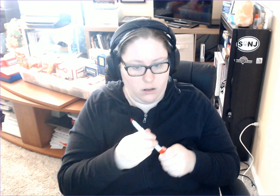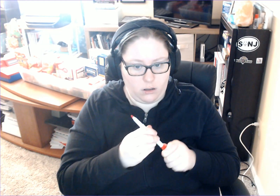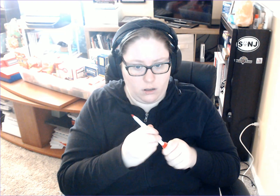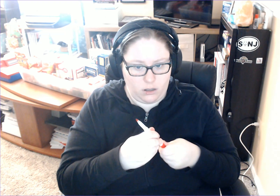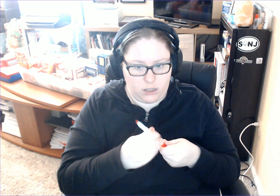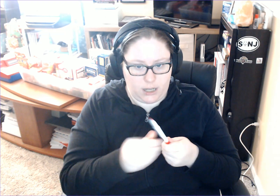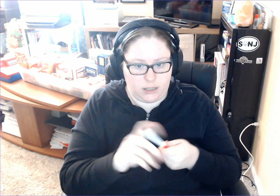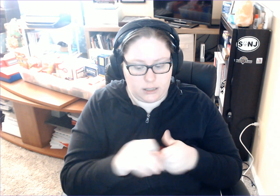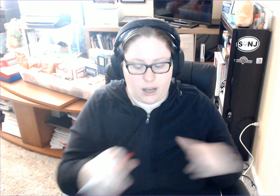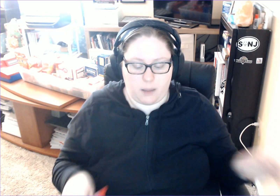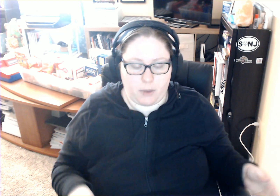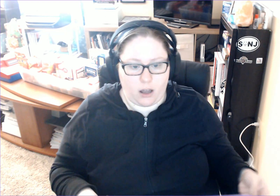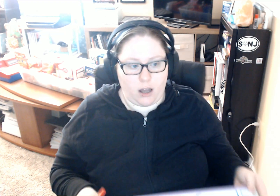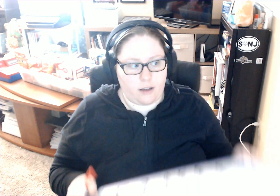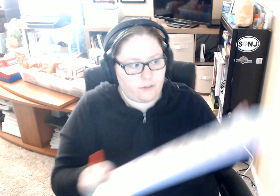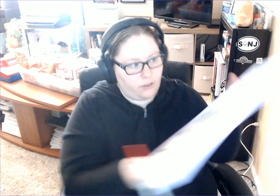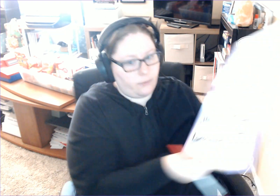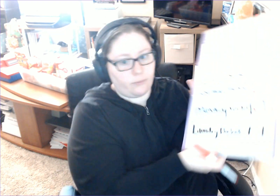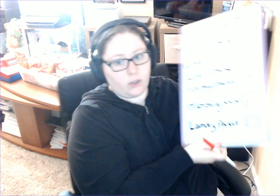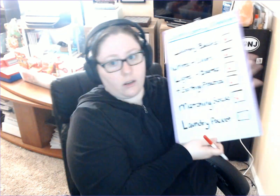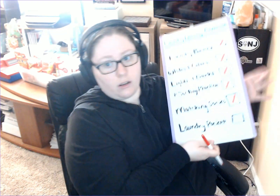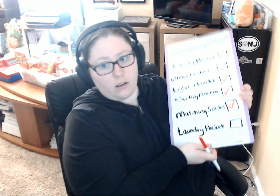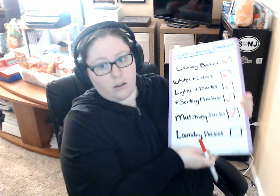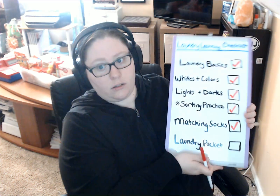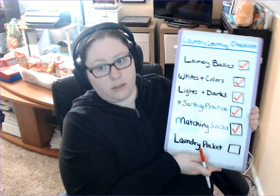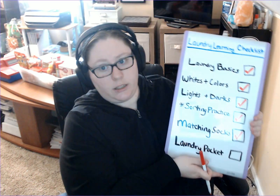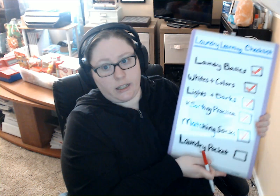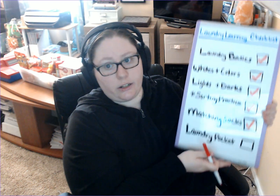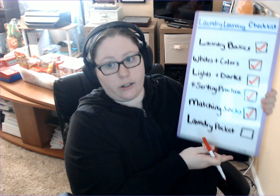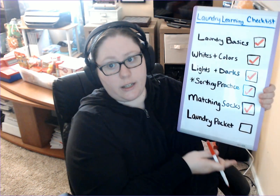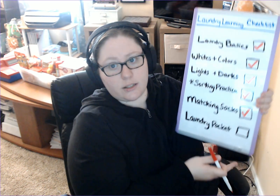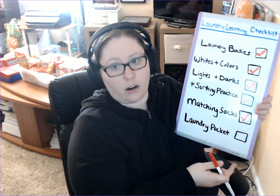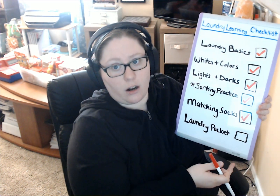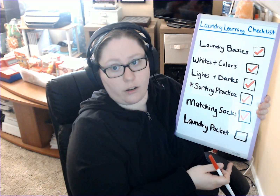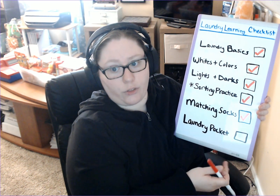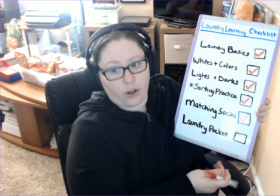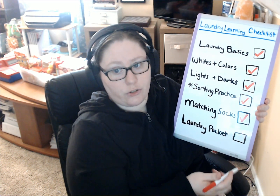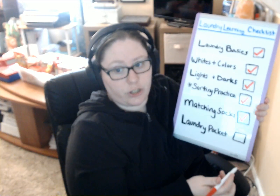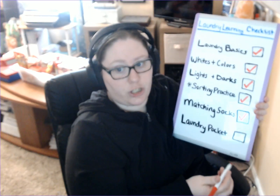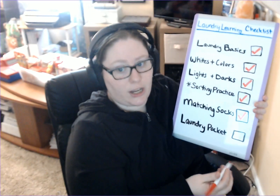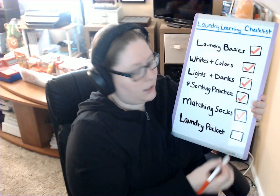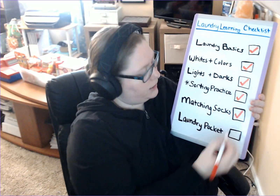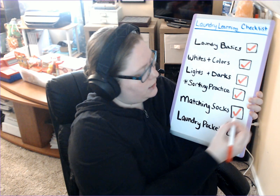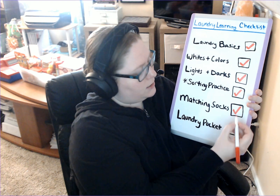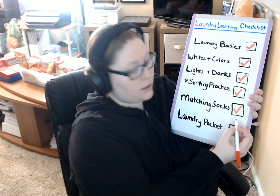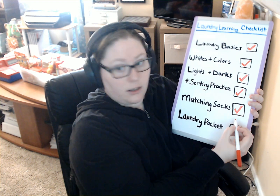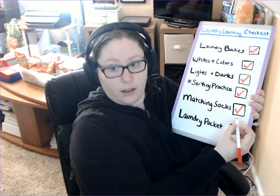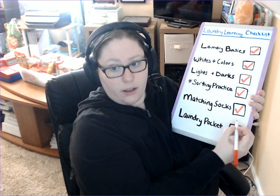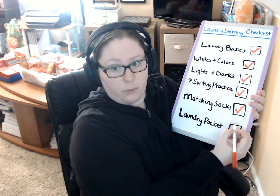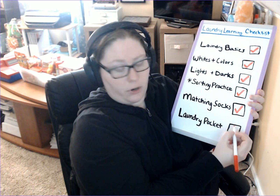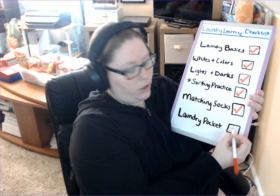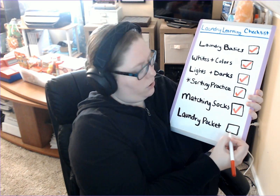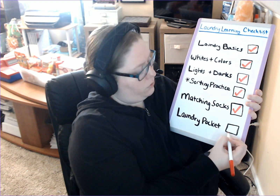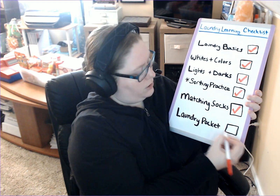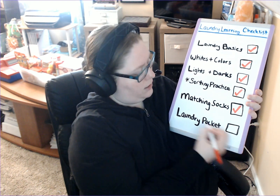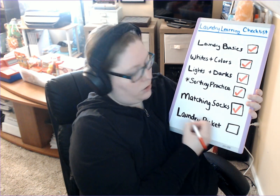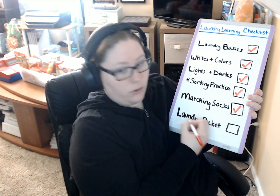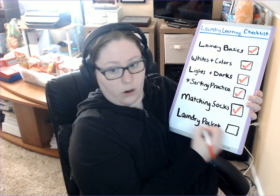take the top off. Here is our laundry checklist. We're going to go down to our